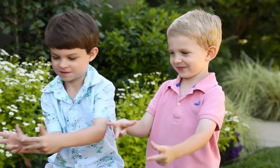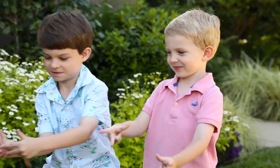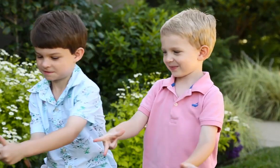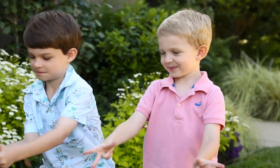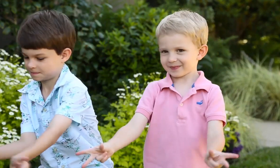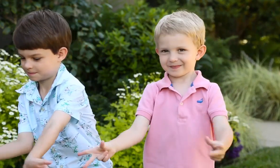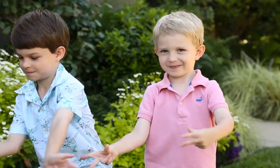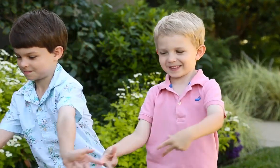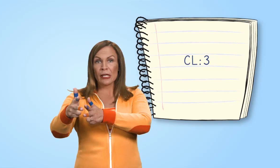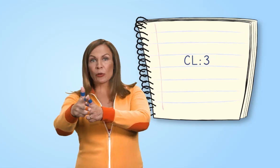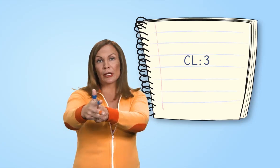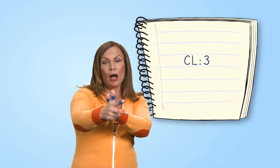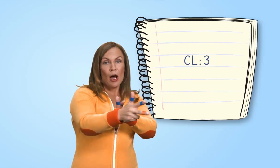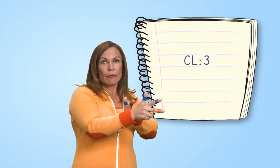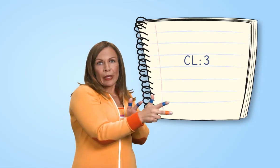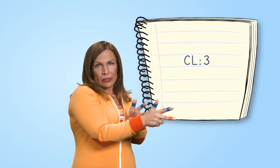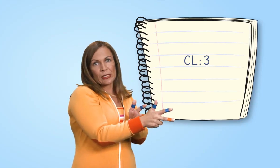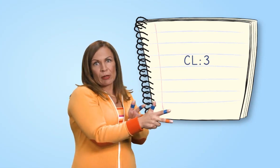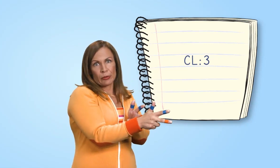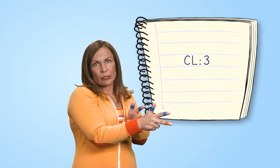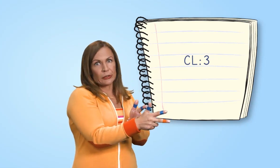drives along. Oh, here's another one. And they just got pulled over.